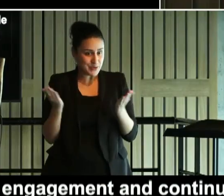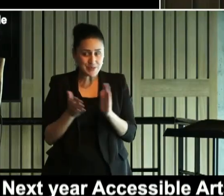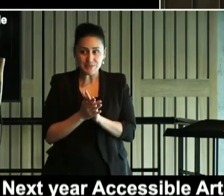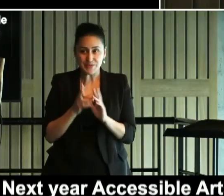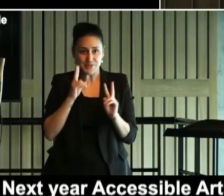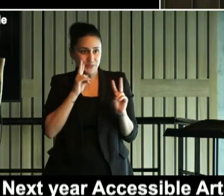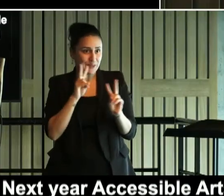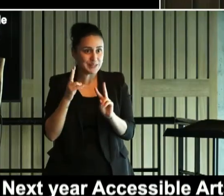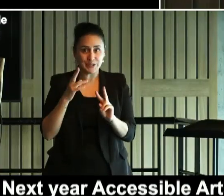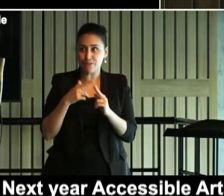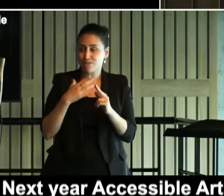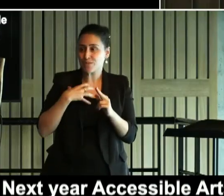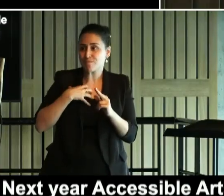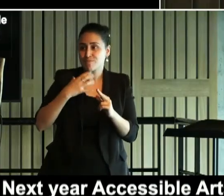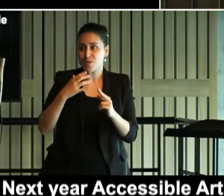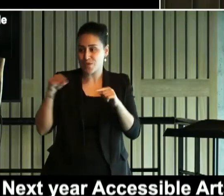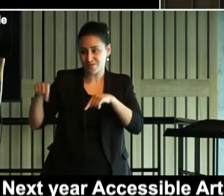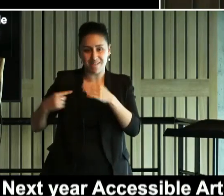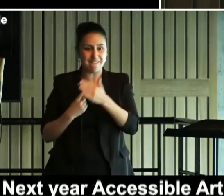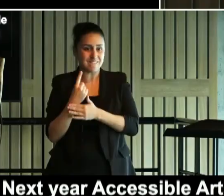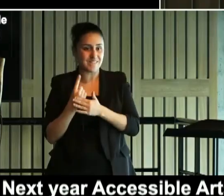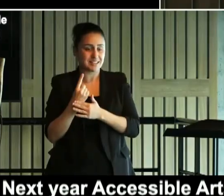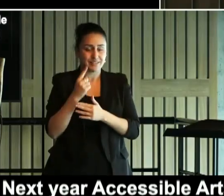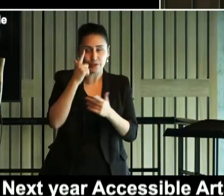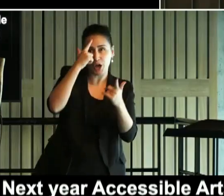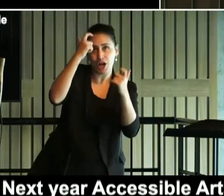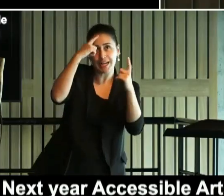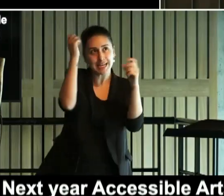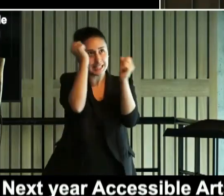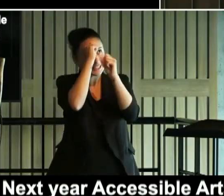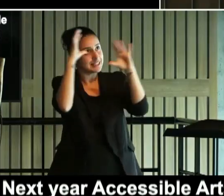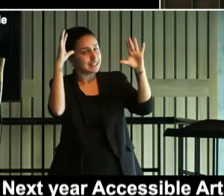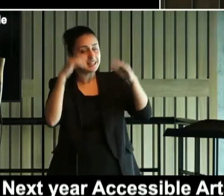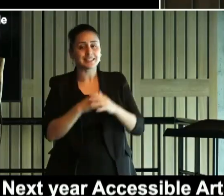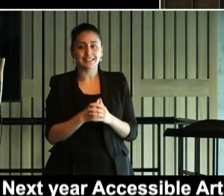you for more access, ideas and insights. And if you're in the